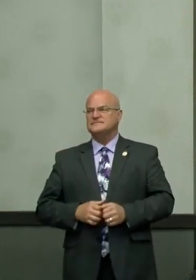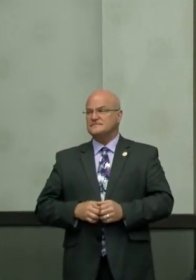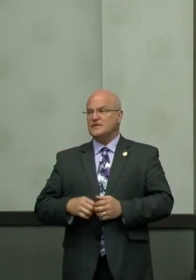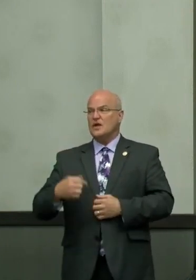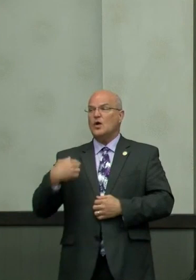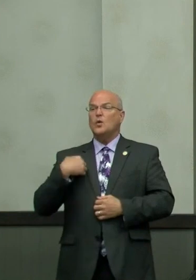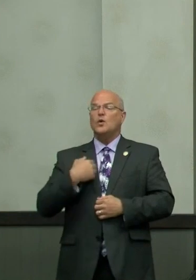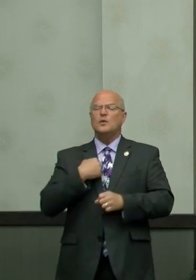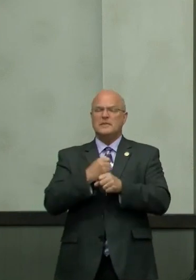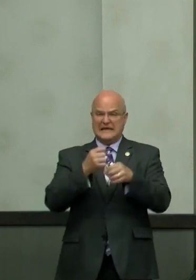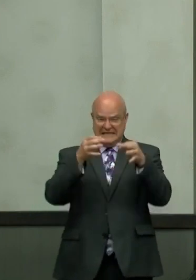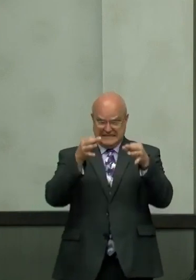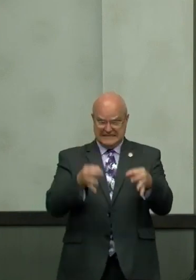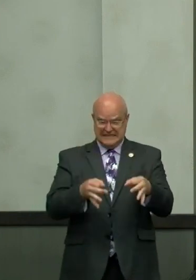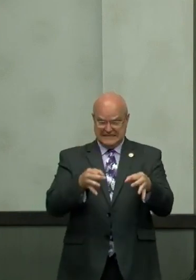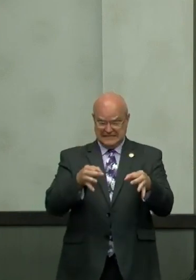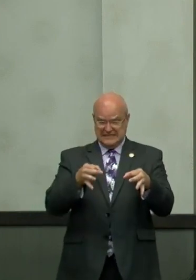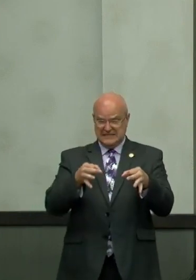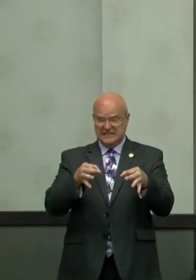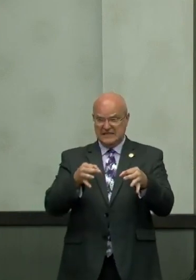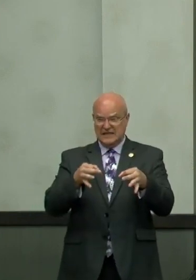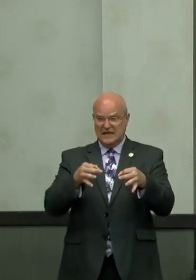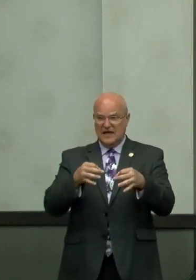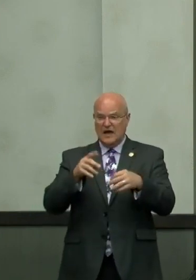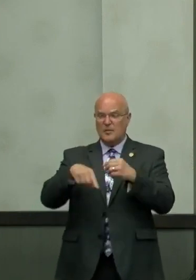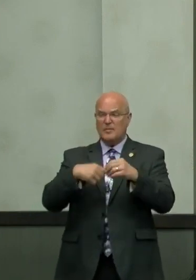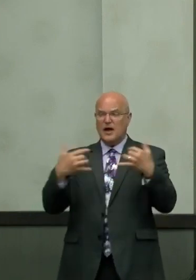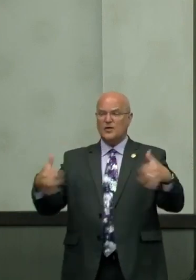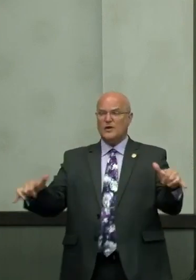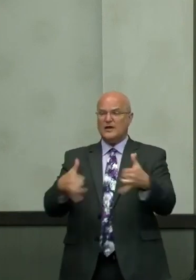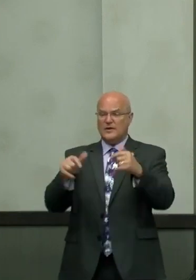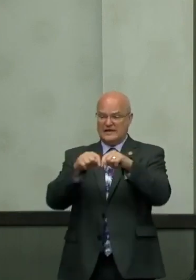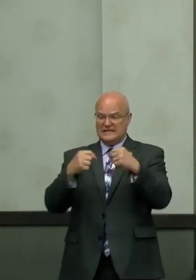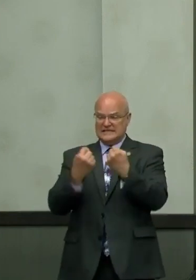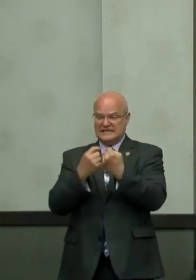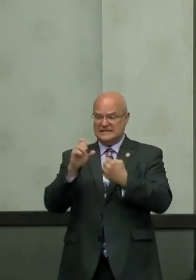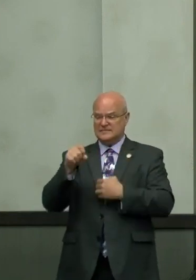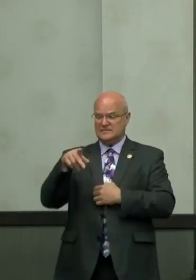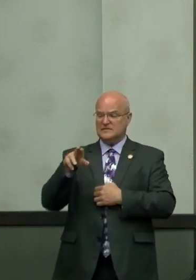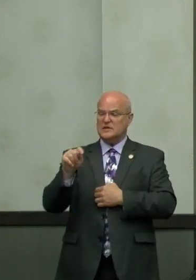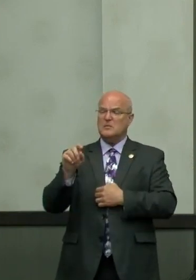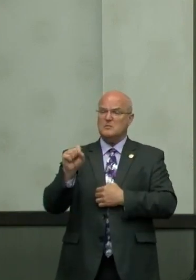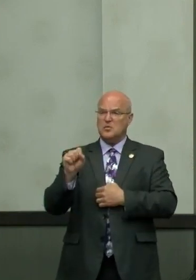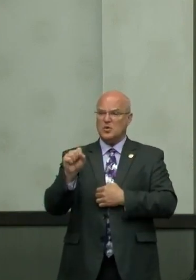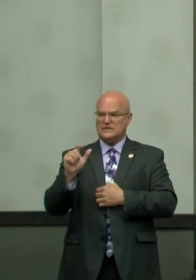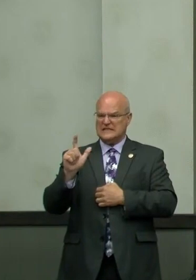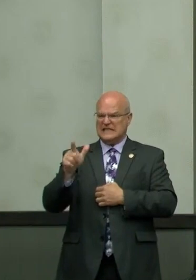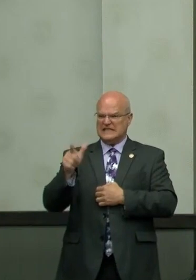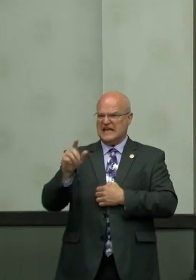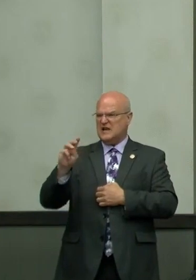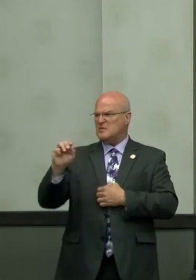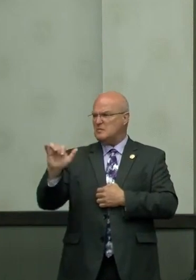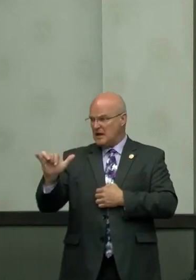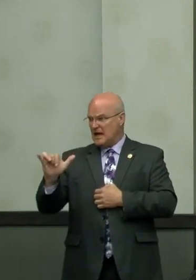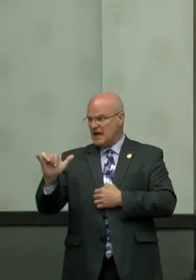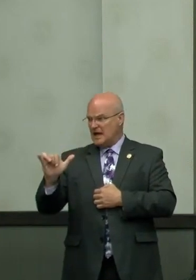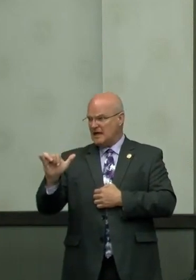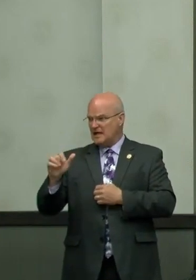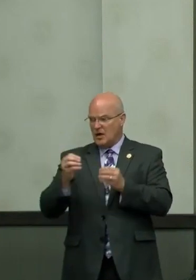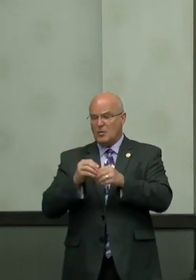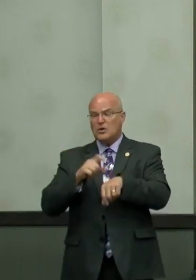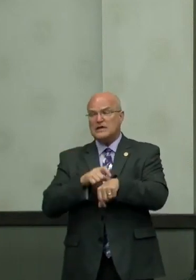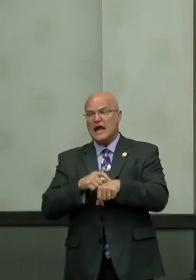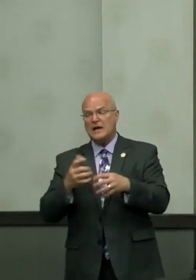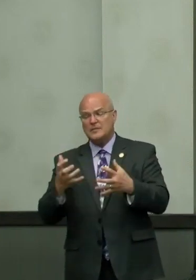We're going to make a decision on recreational team sports later in May. We want to give it a little bit